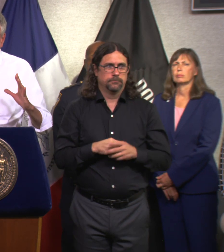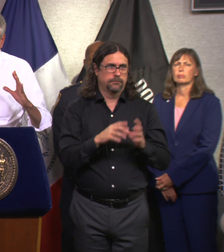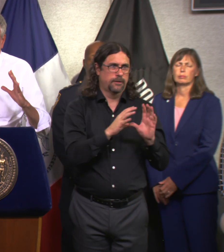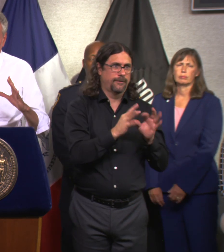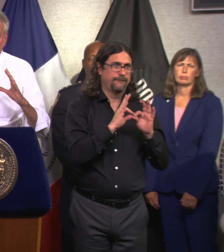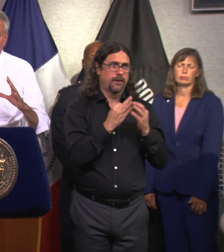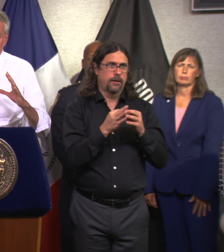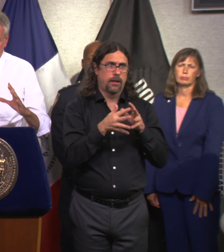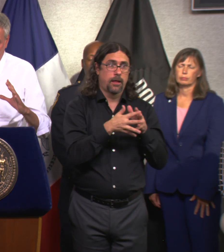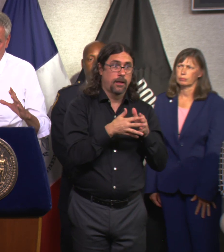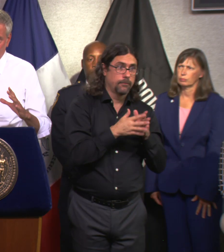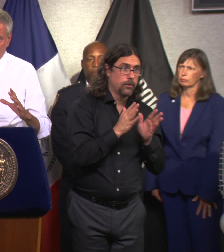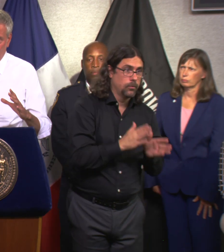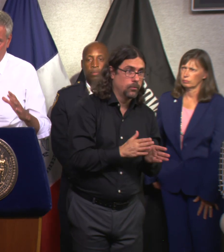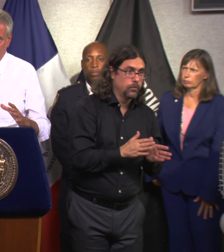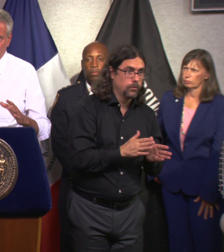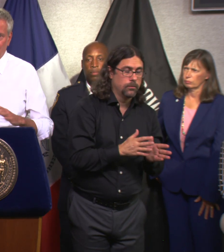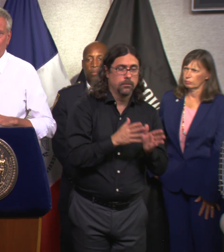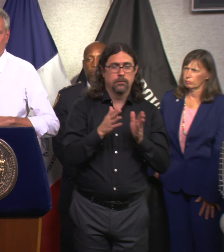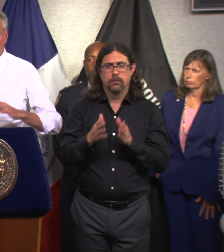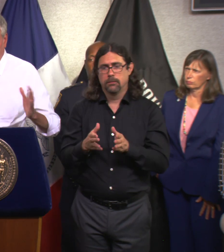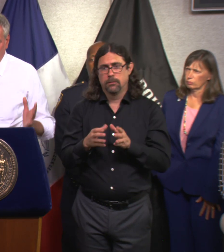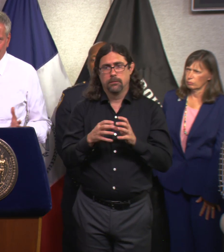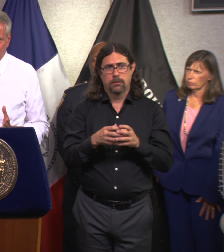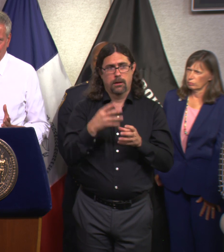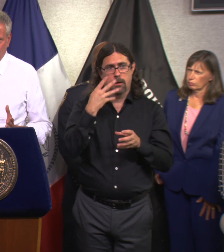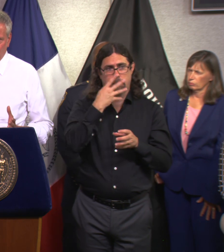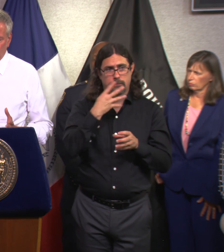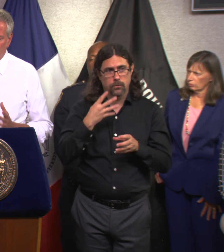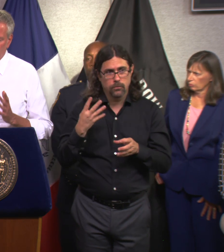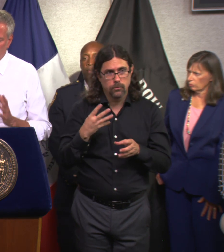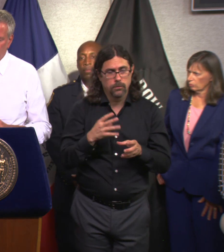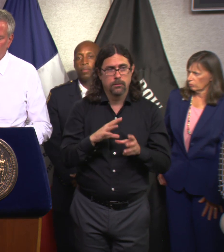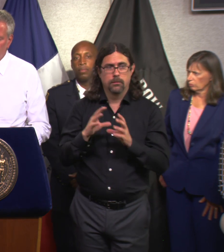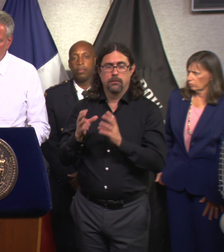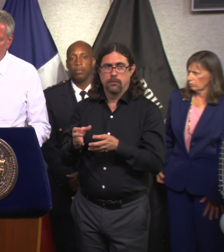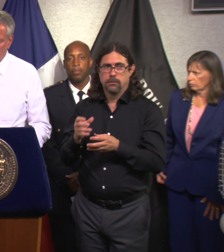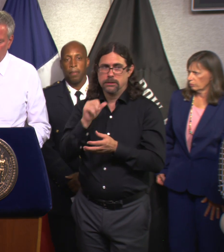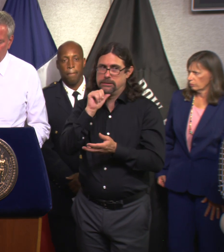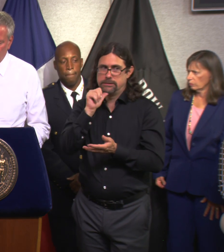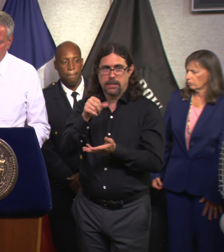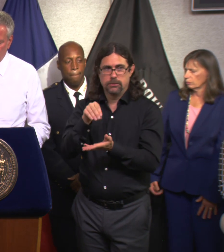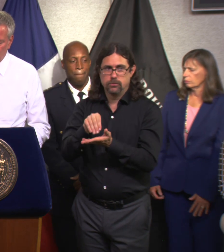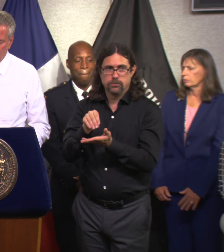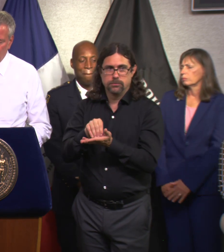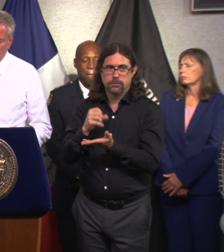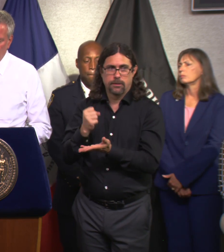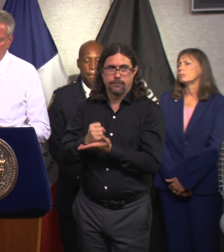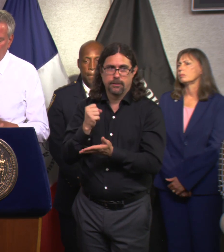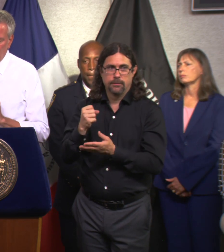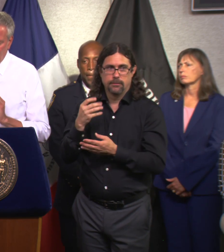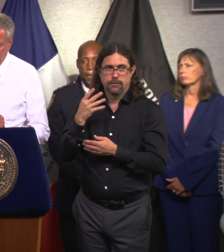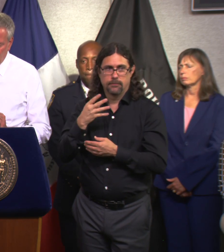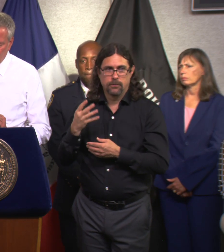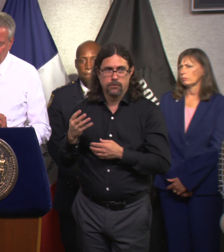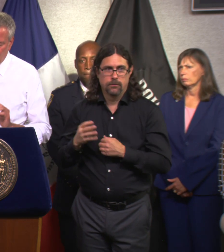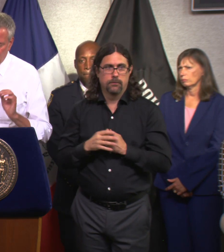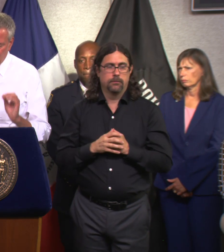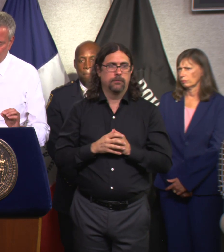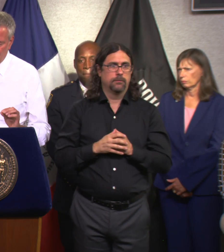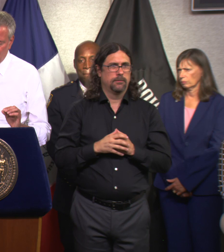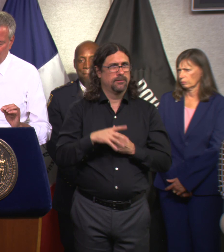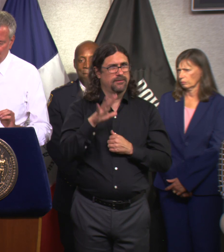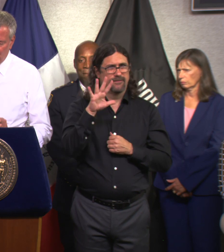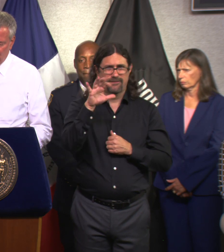the 500,000 undocumented folks, it's all of their family members. There's a huge number of people in fear. And we